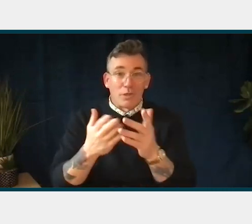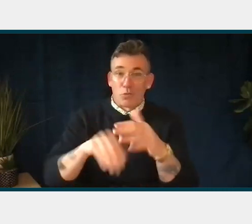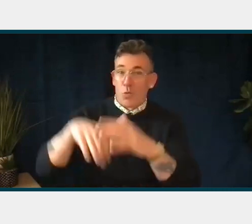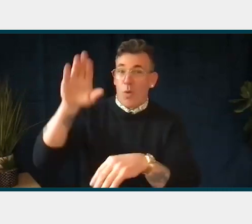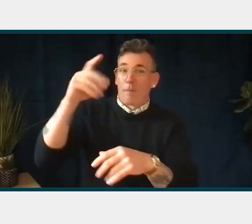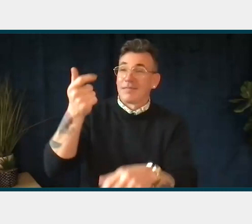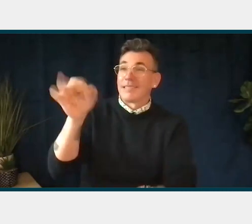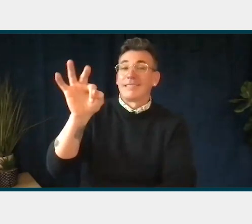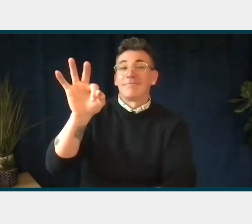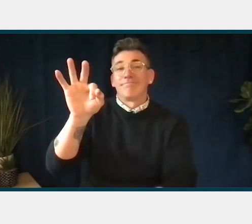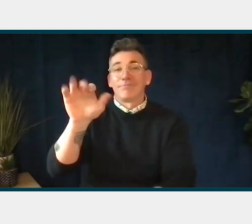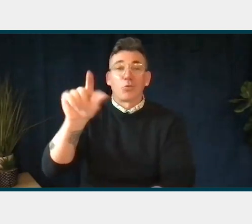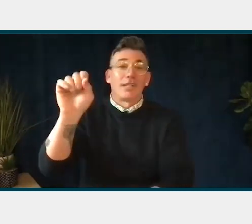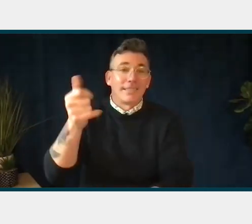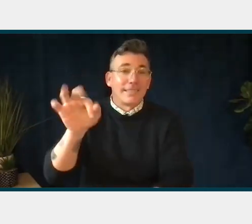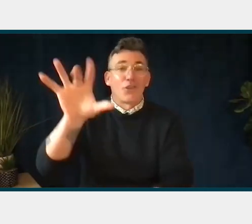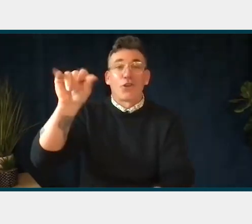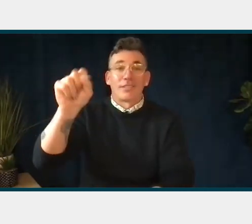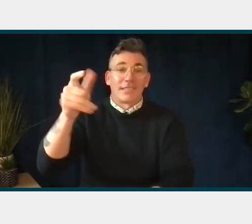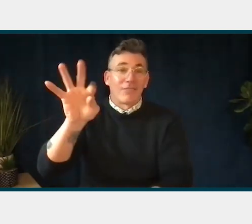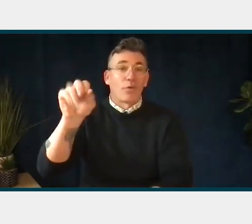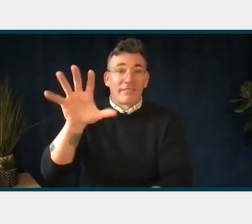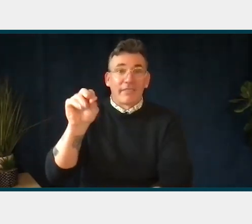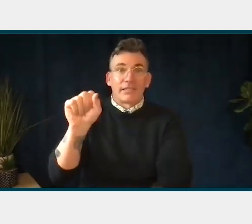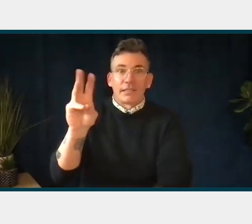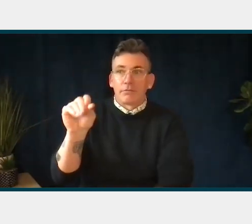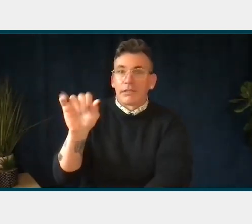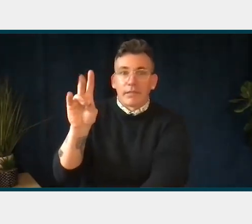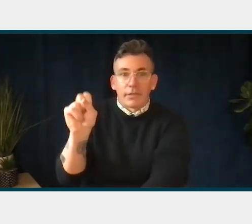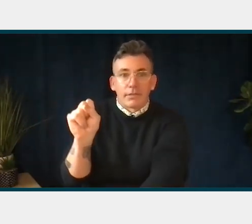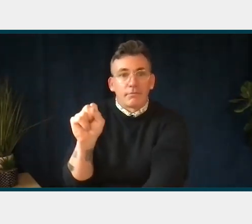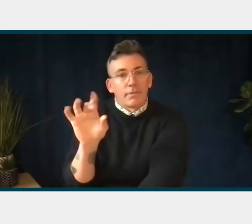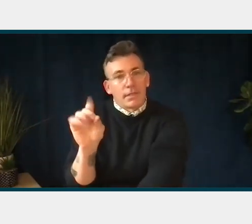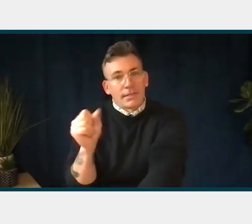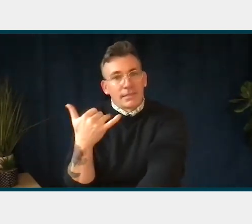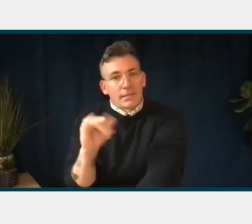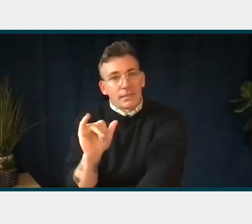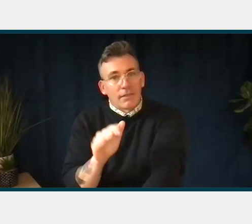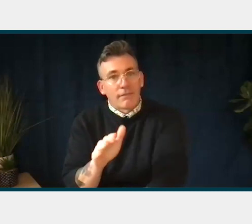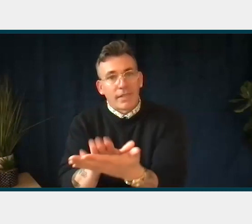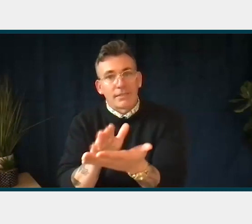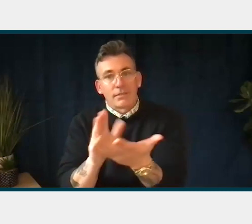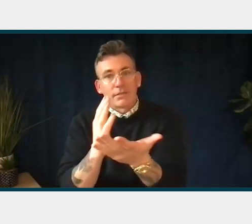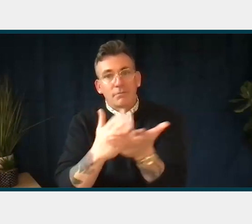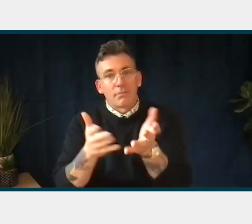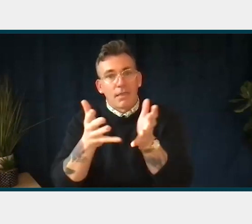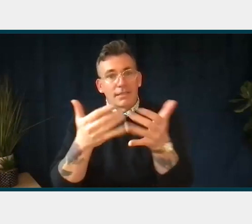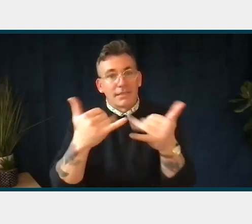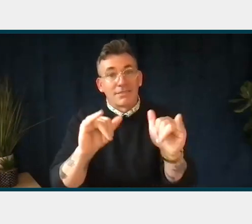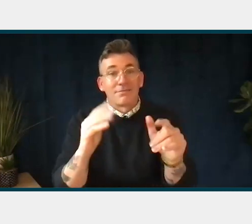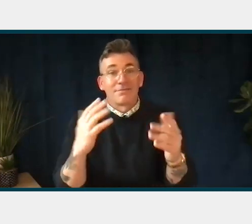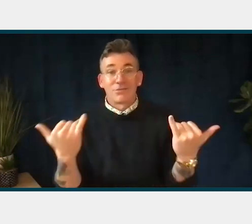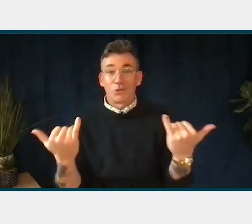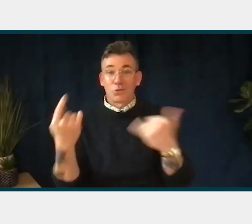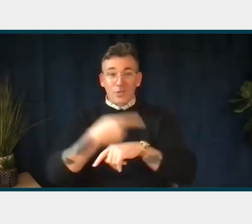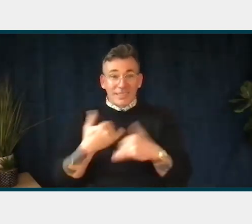You know, our elders in the deaf community that grew up in the 20s, the 40s, the 60s, even up to the 70s, and even still